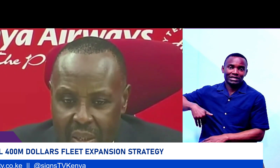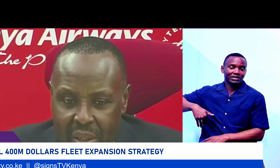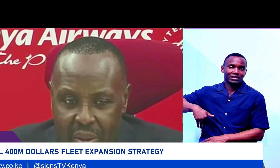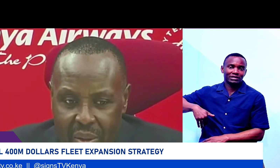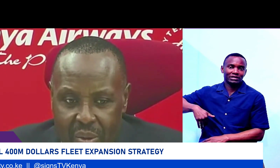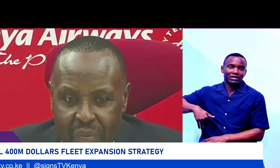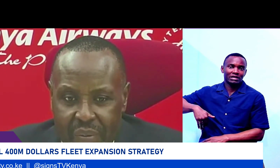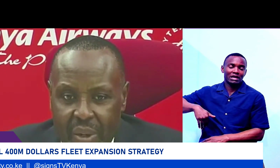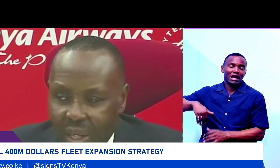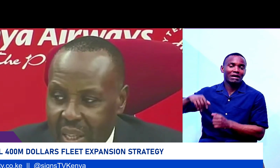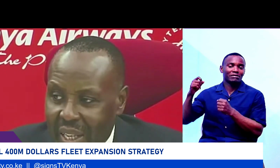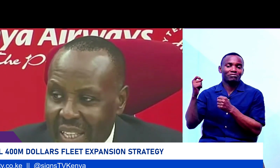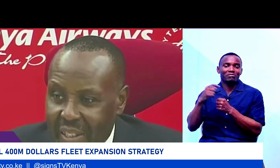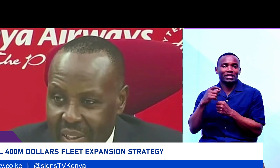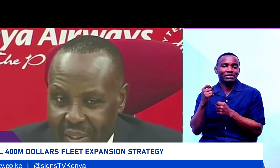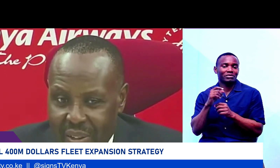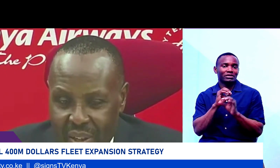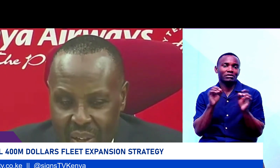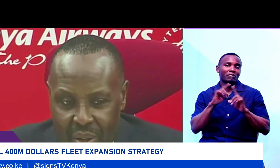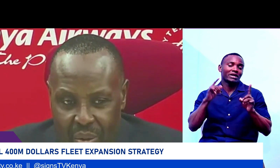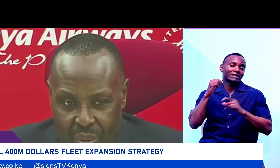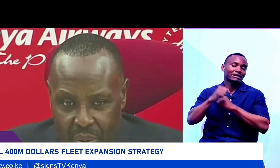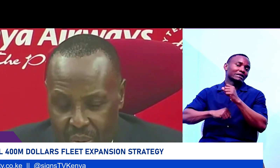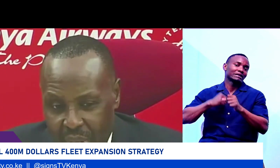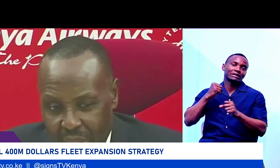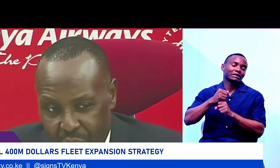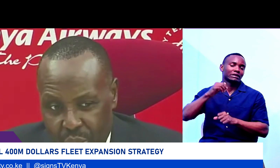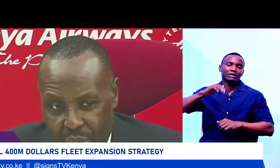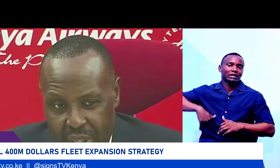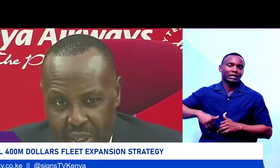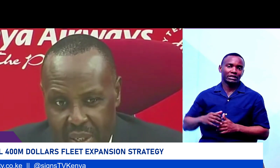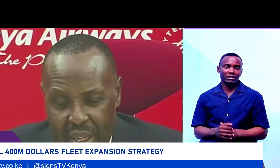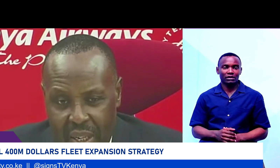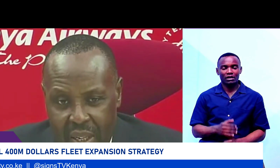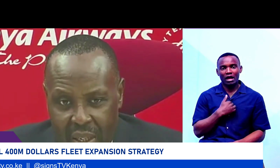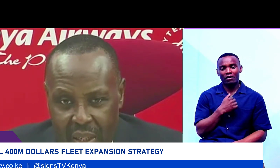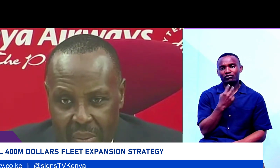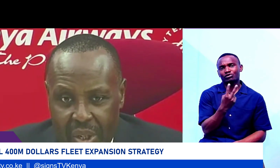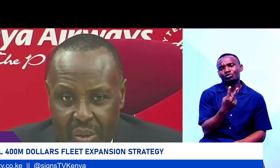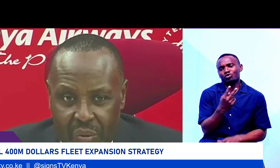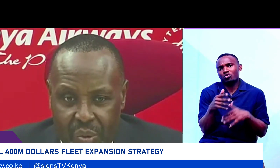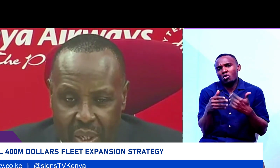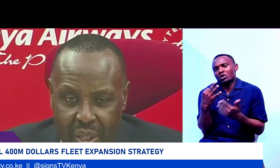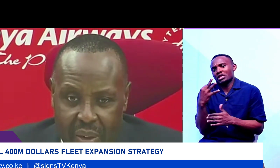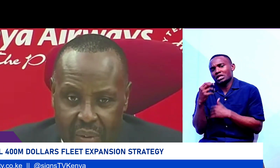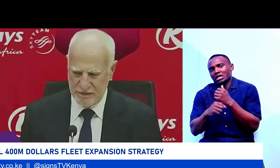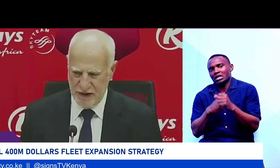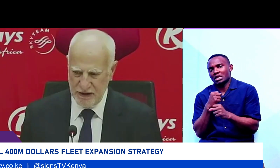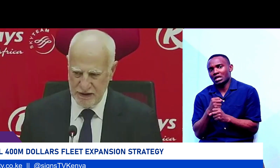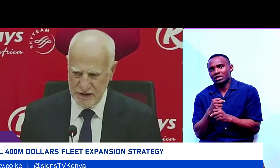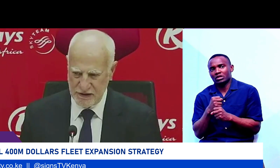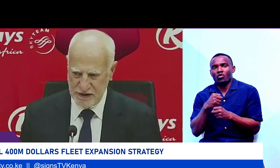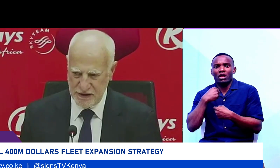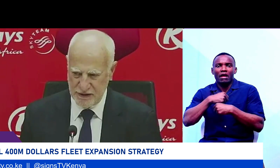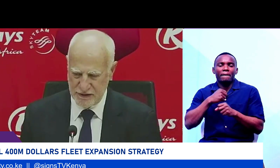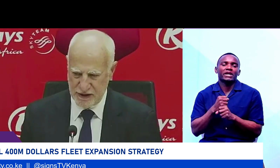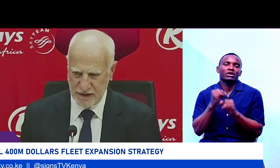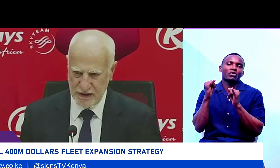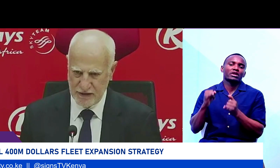months, not even in 1 year, in years. You have 2 or 3 years delay in production of new aircraft. Finding a strategic investor for Kenya Airlines is